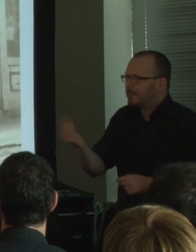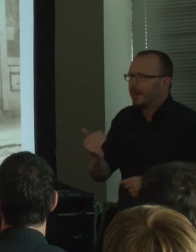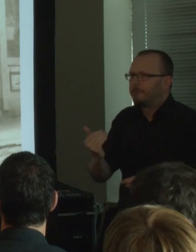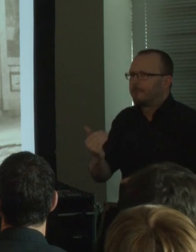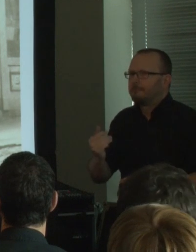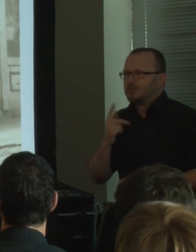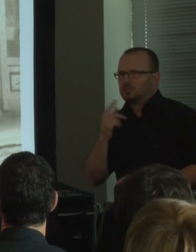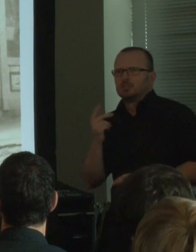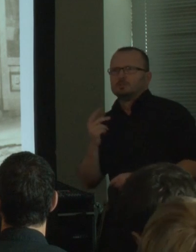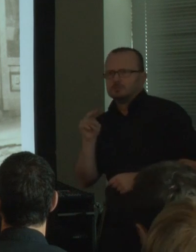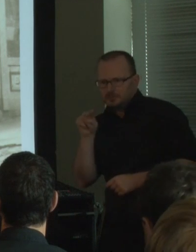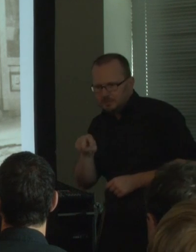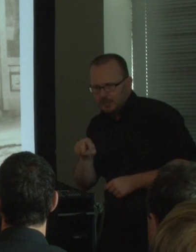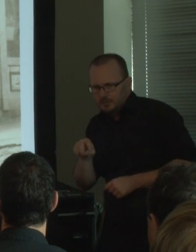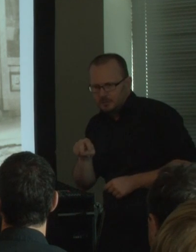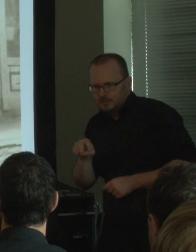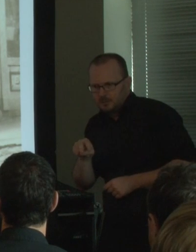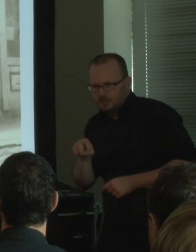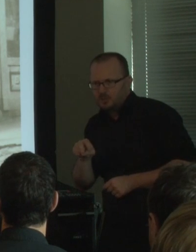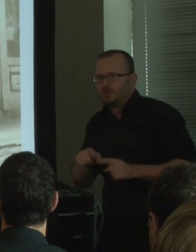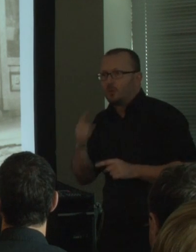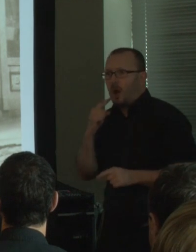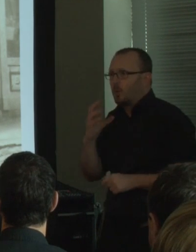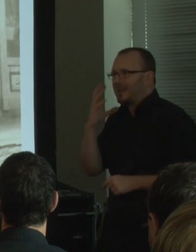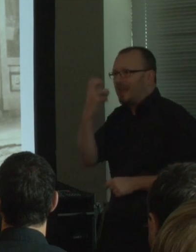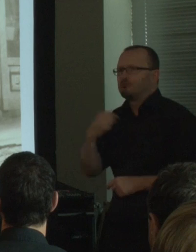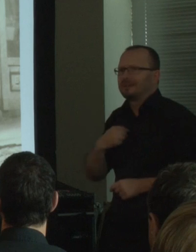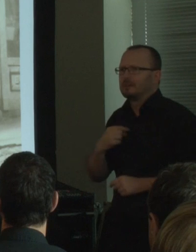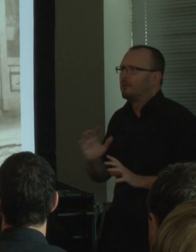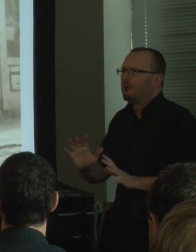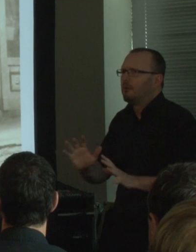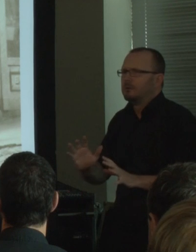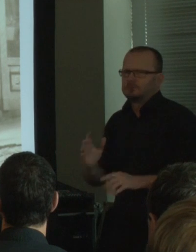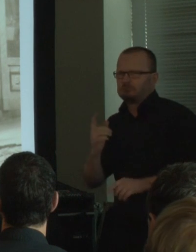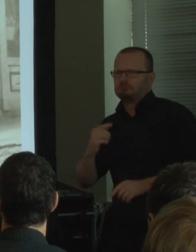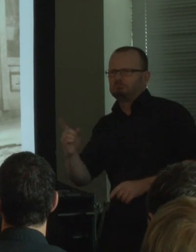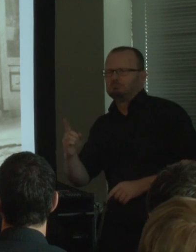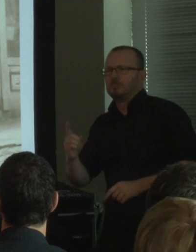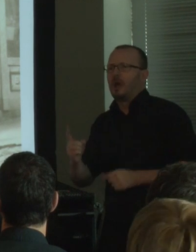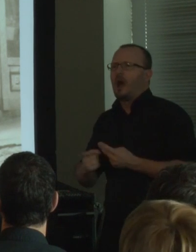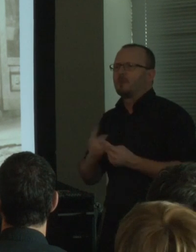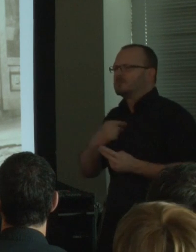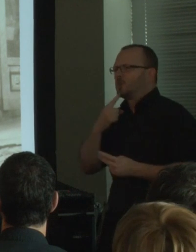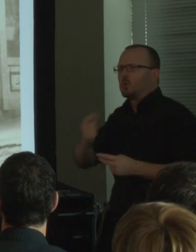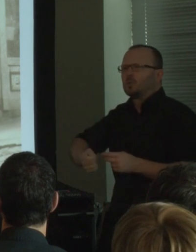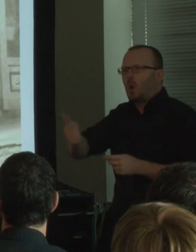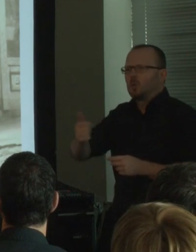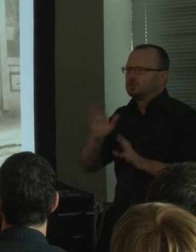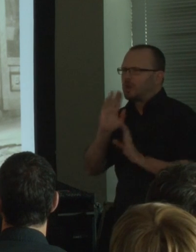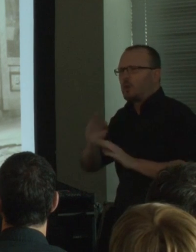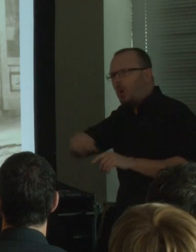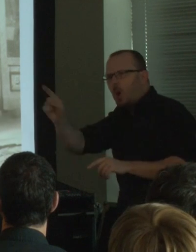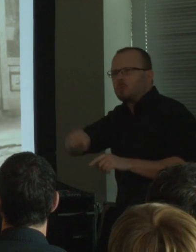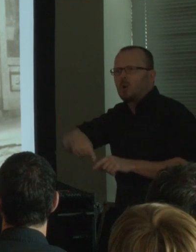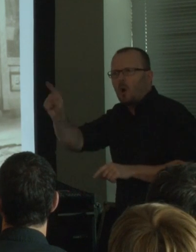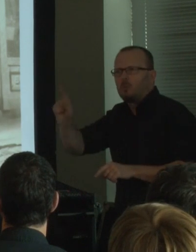scared. Think I angry like others. They tell her go, shout at her to get out, go